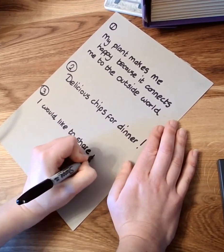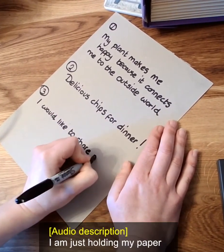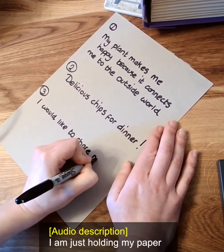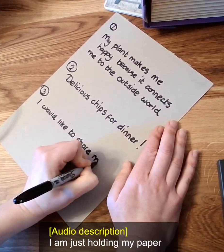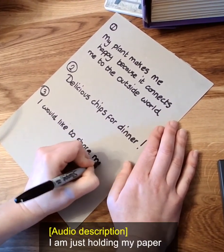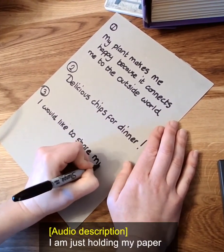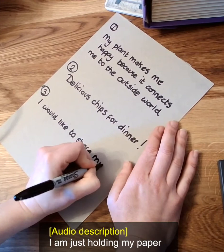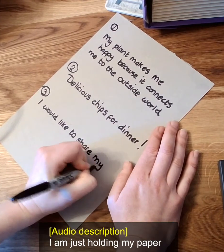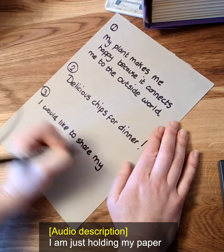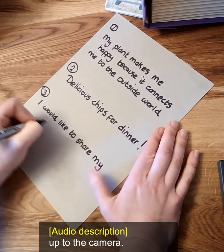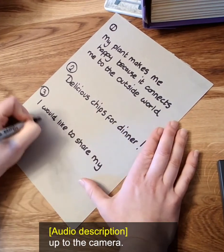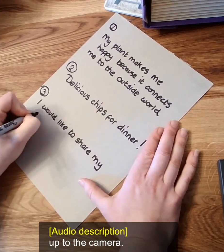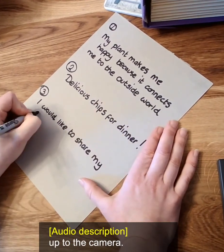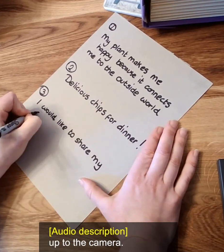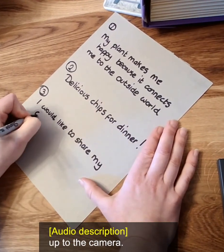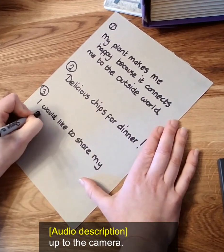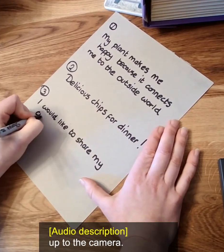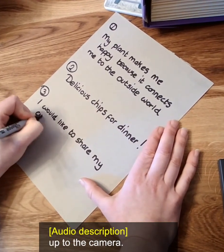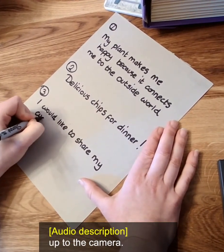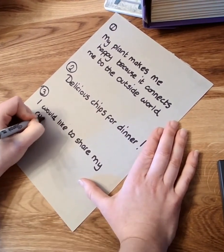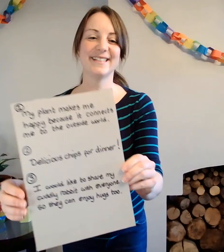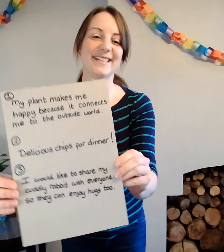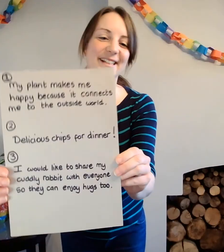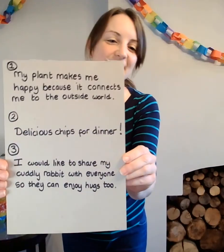I'm just holding my paper up to the camera.